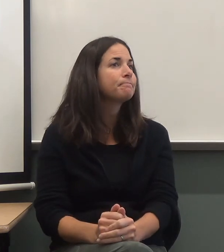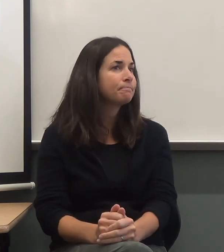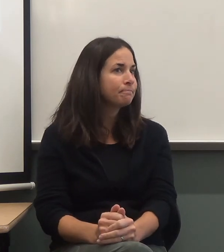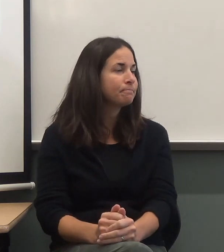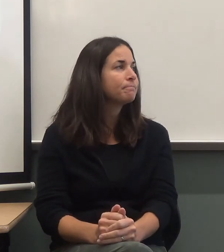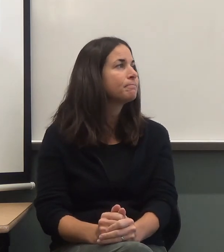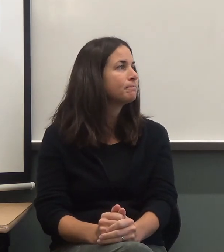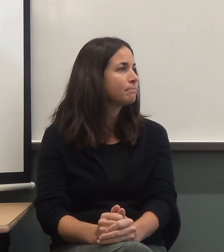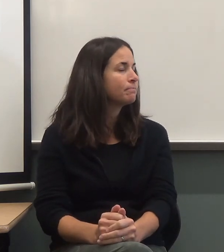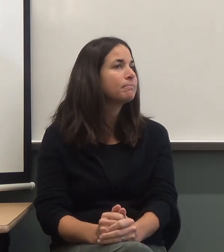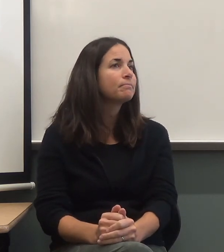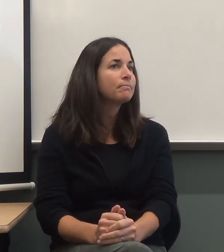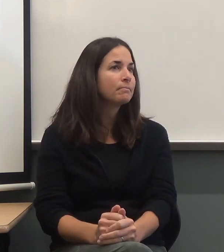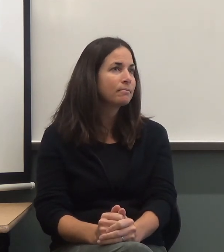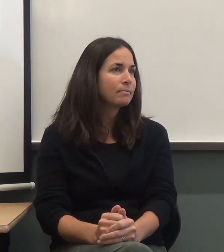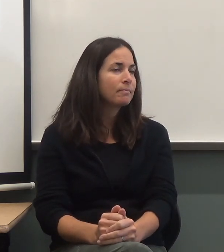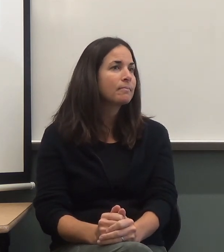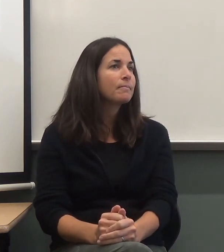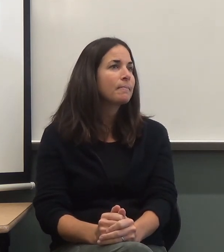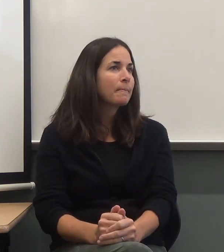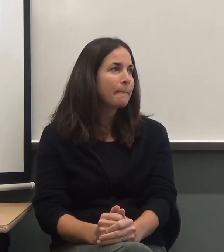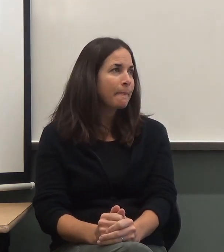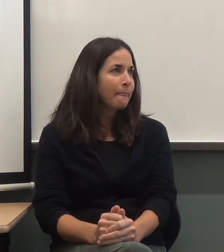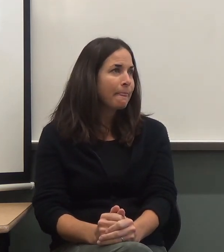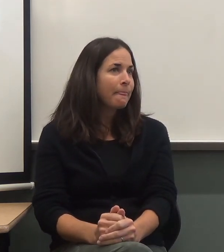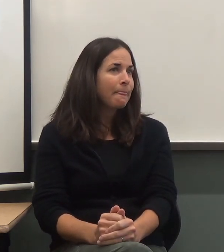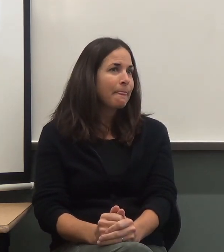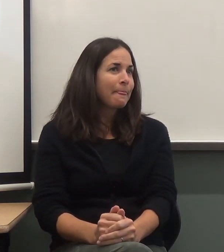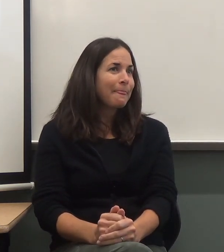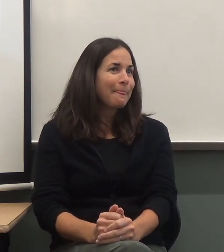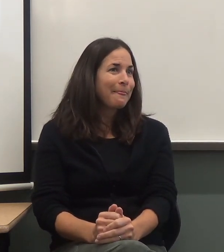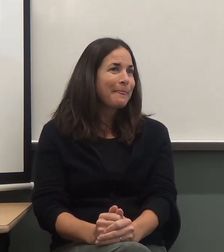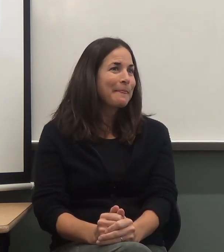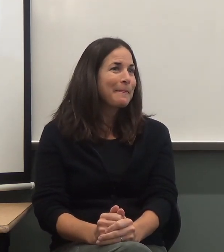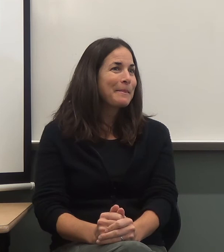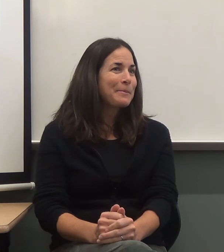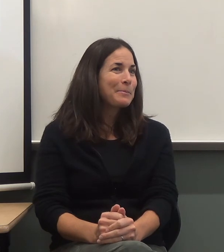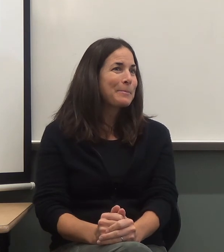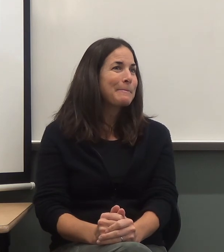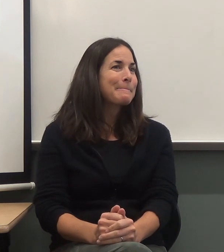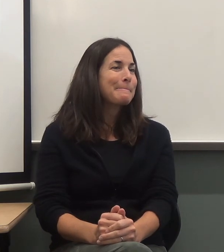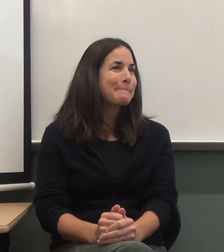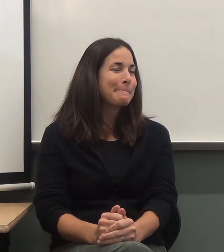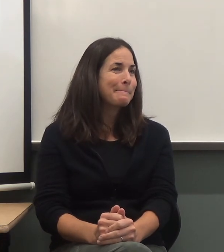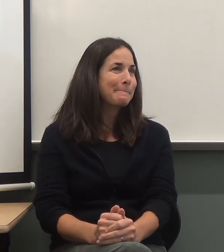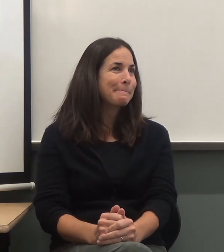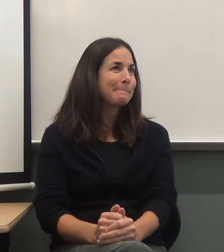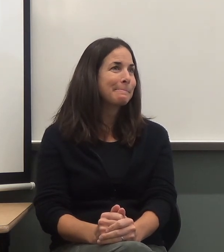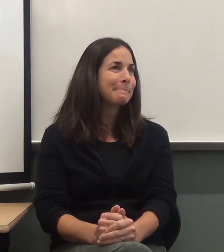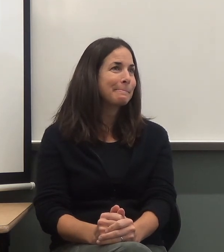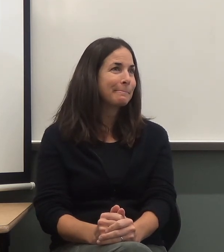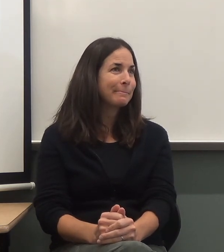If you have your lab cards complete for some reason, you did not hand it in, or you came late, I will take it down.